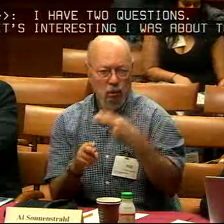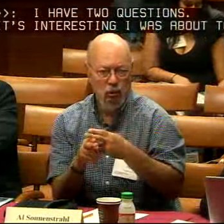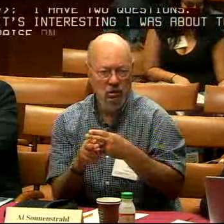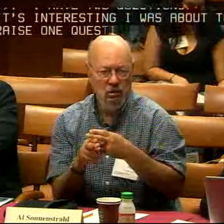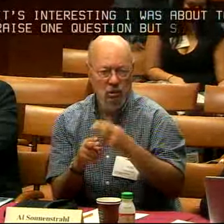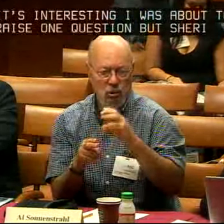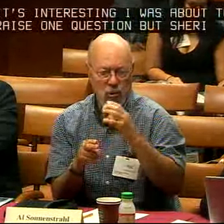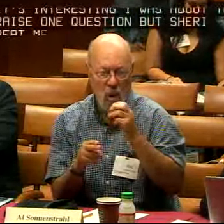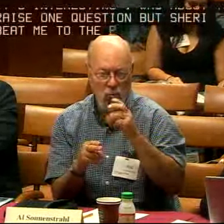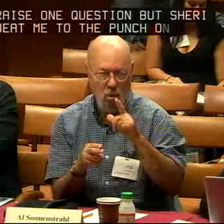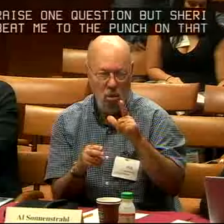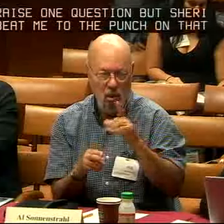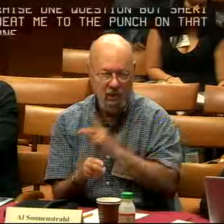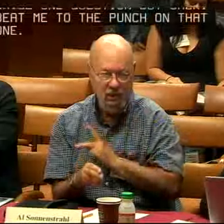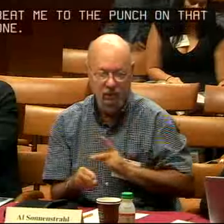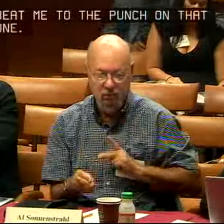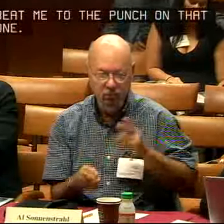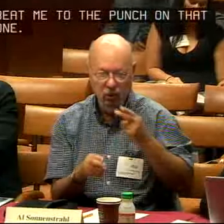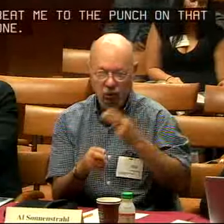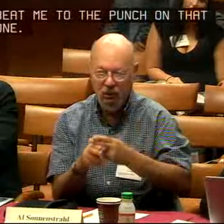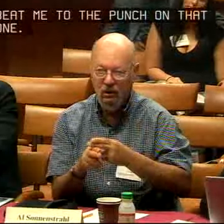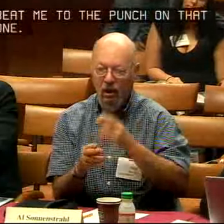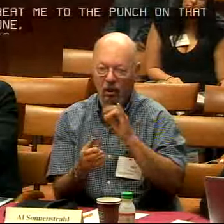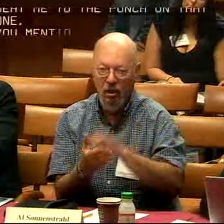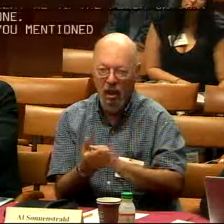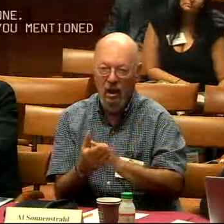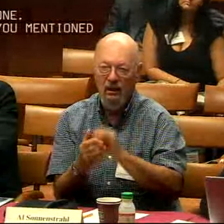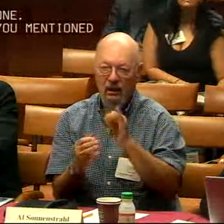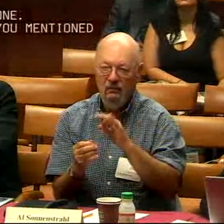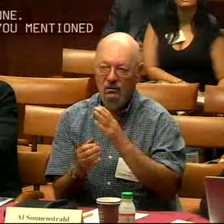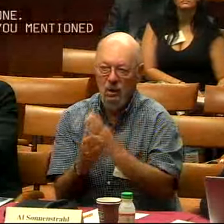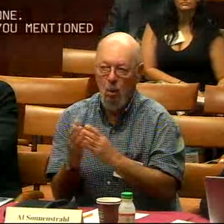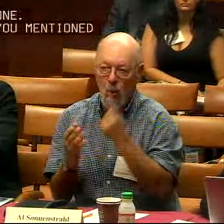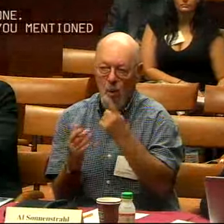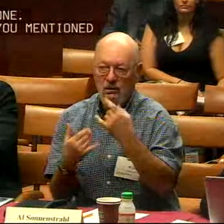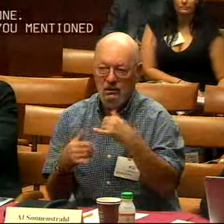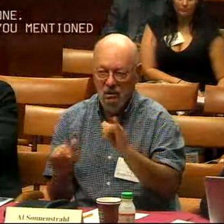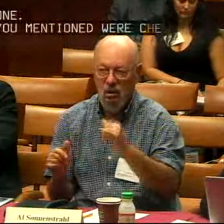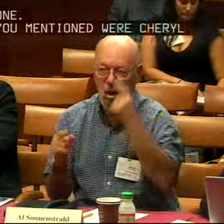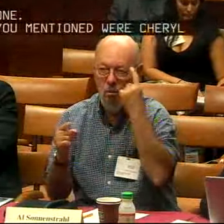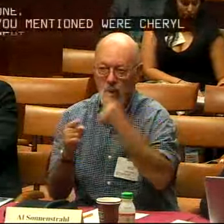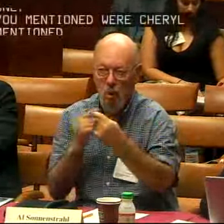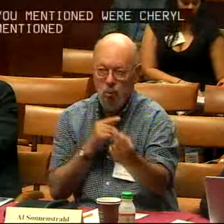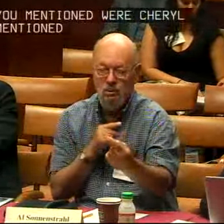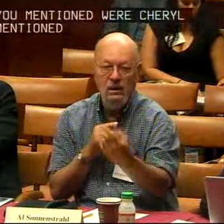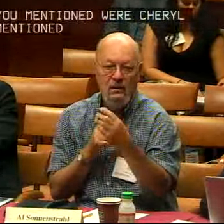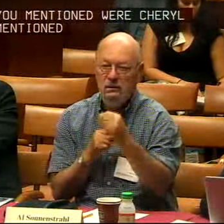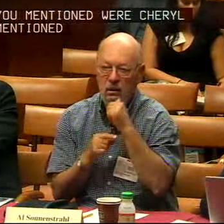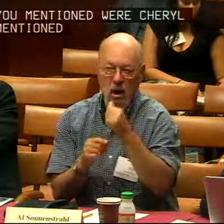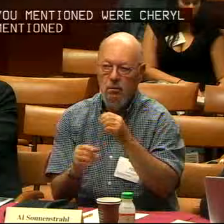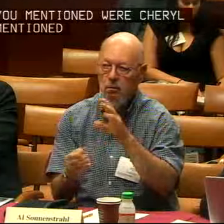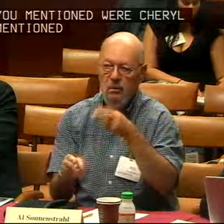you mentioned, well, Cheryl mentioned that if someone is still in